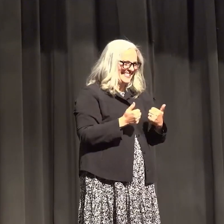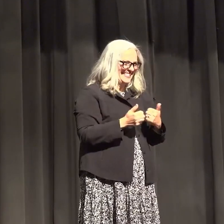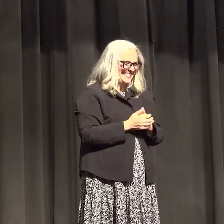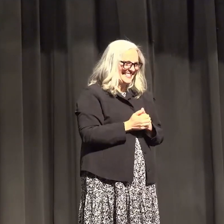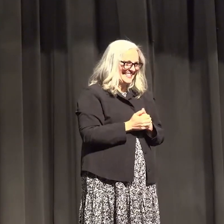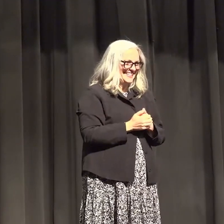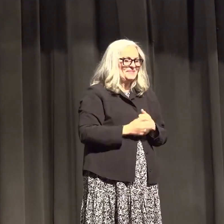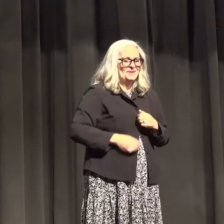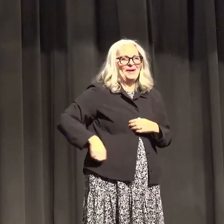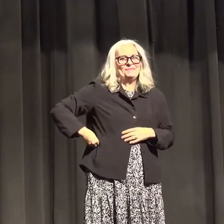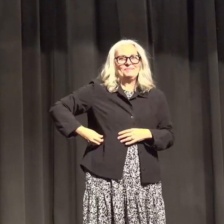beautiful.